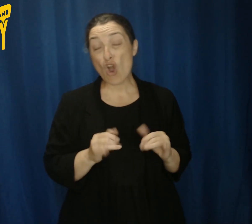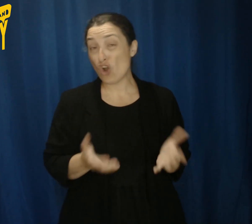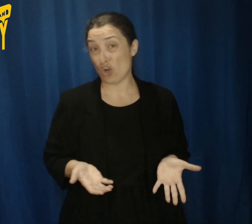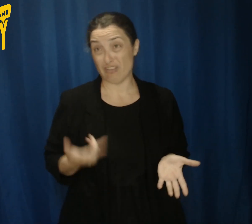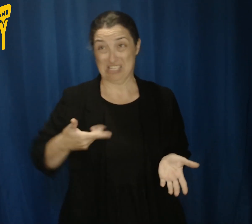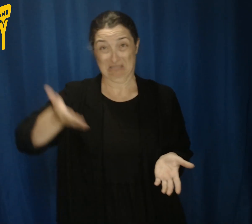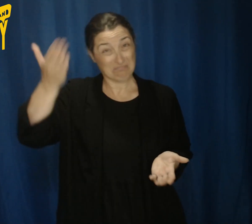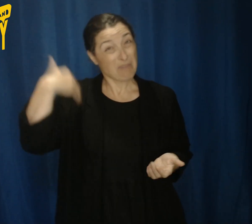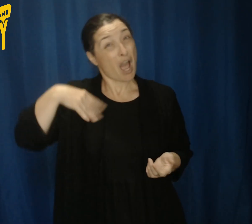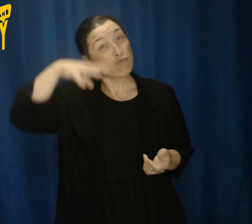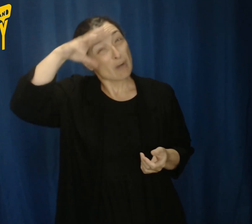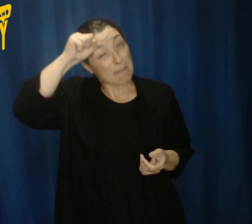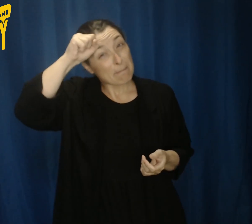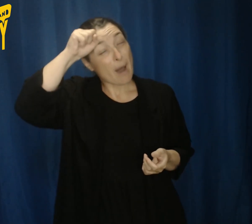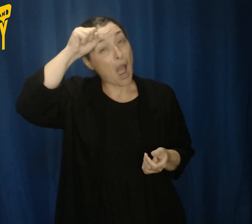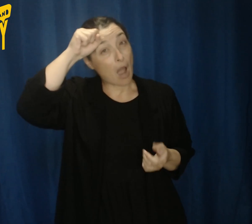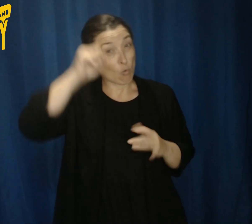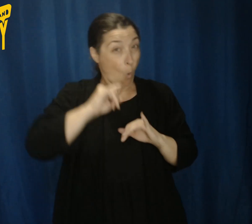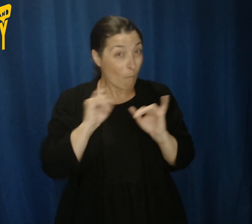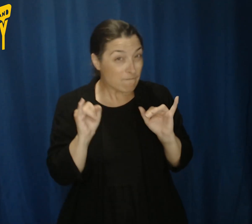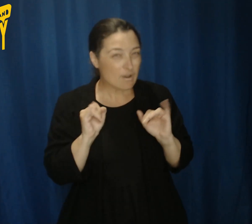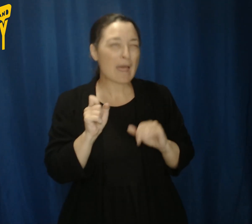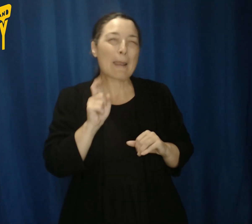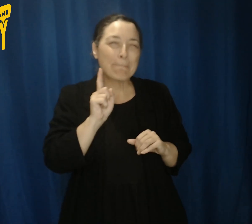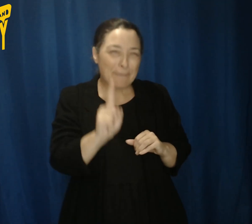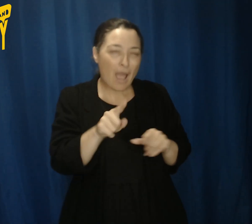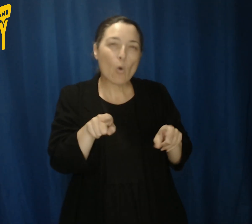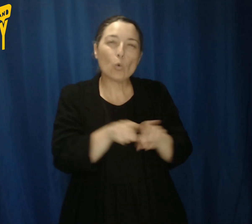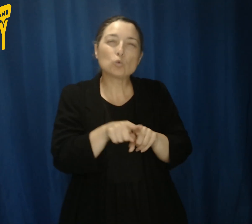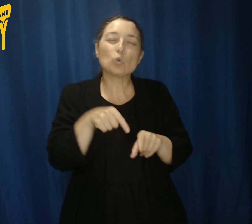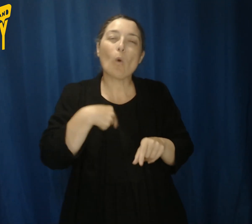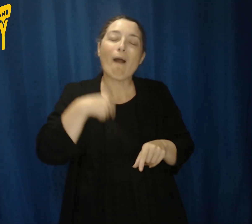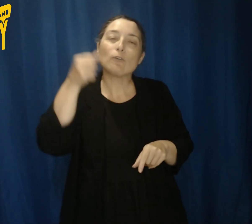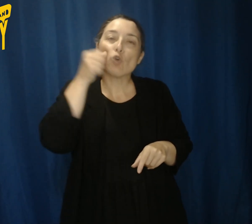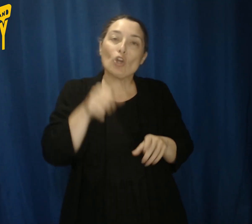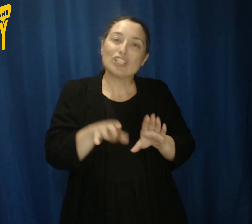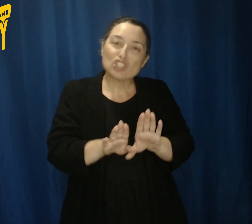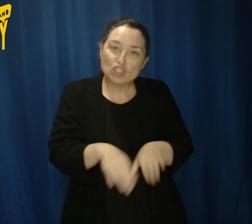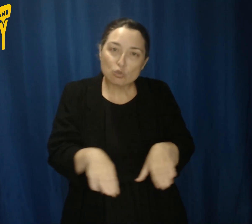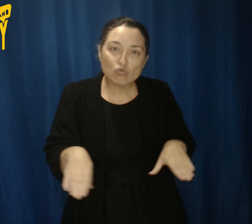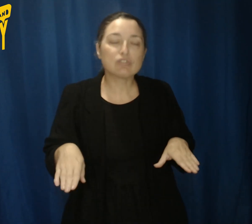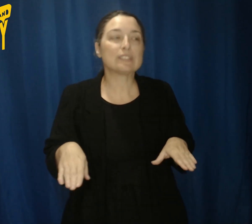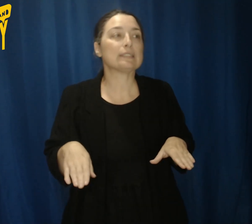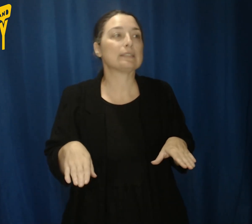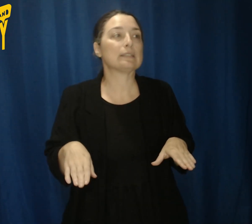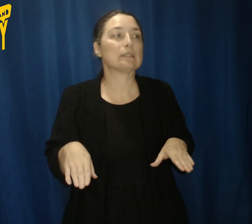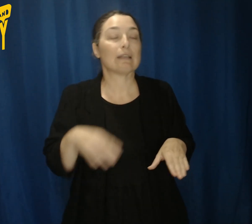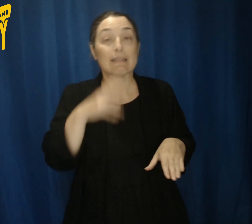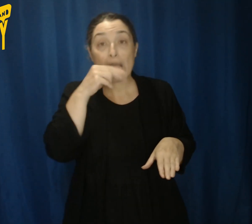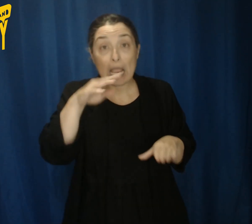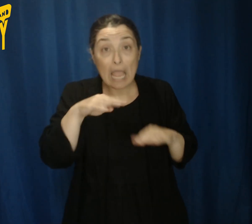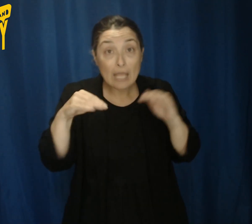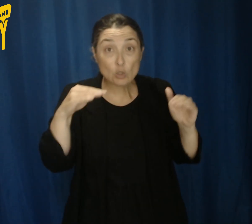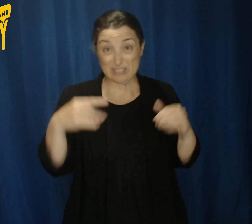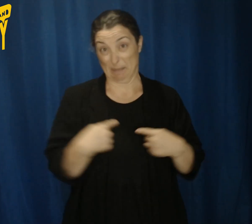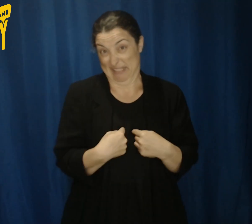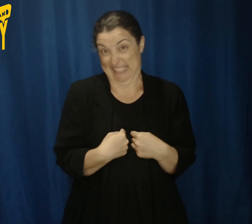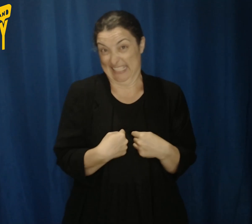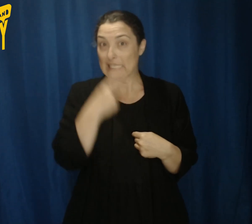was, because I know how much children and young adults and me exaggerate stuff. So it's